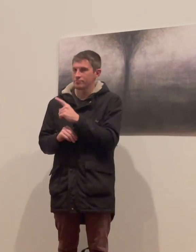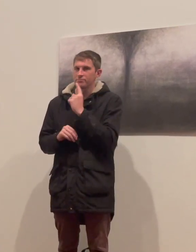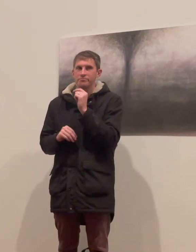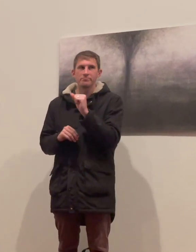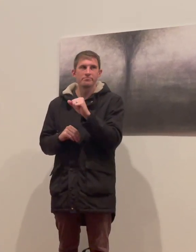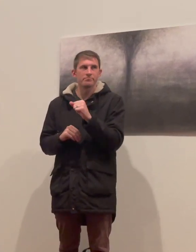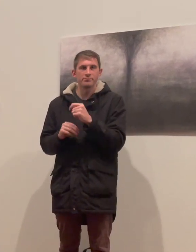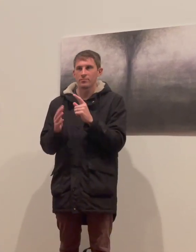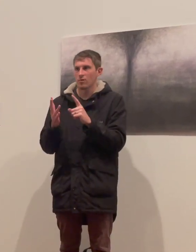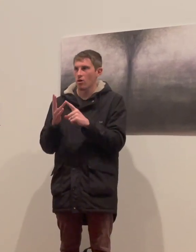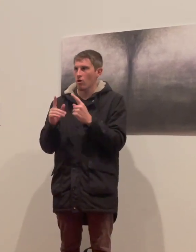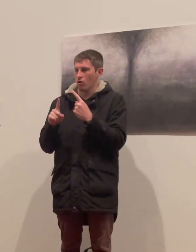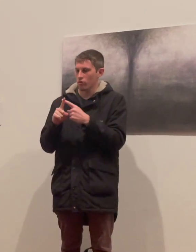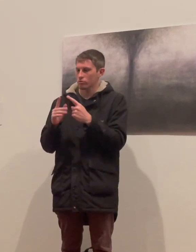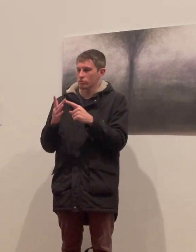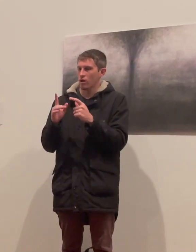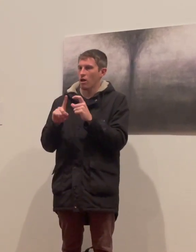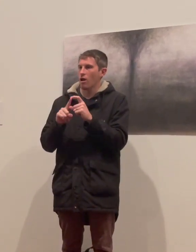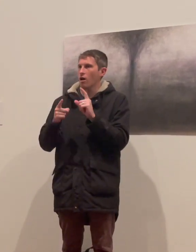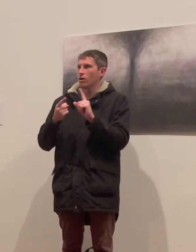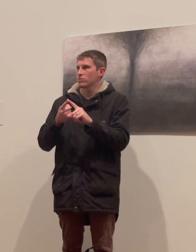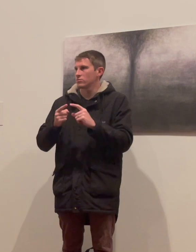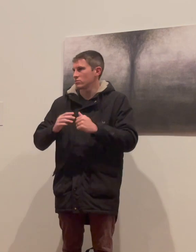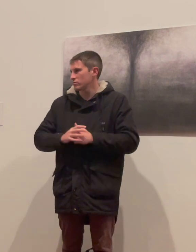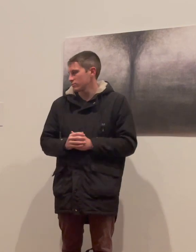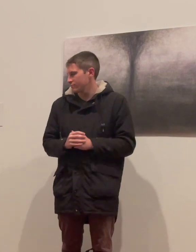Yeah, oxides.